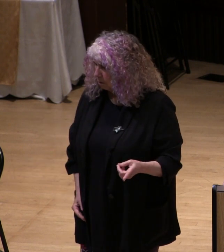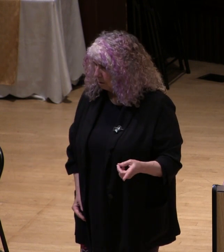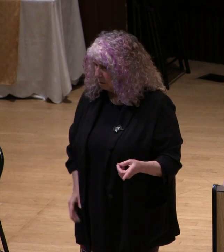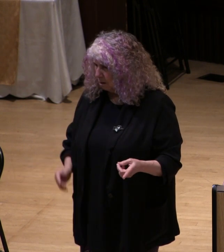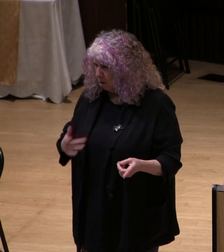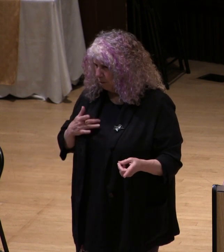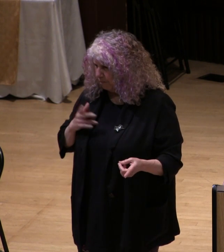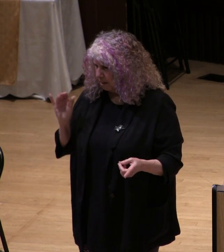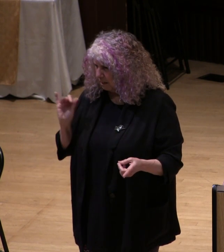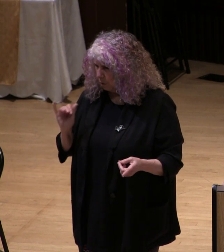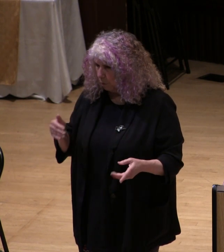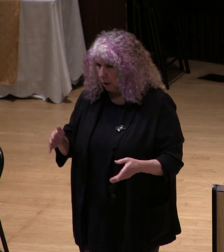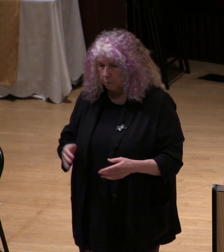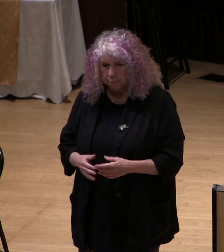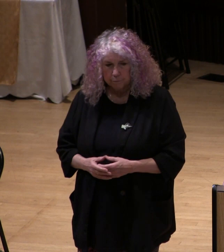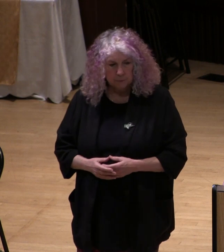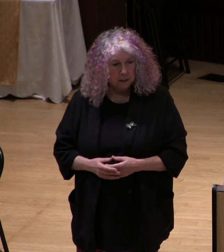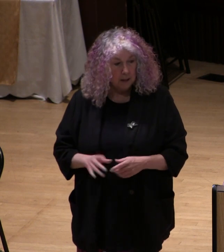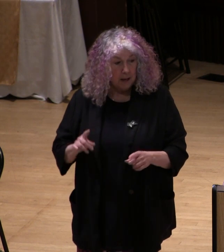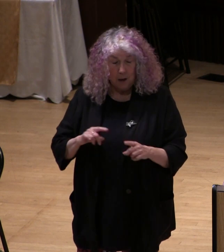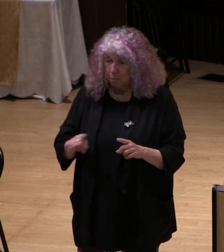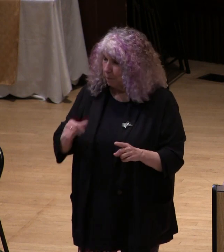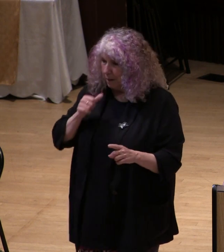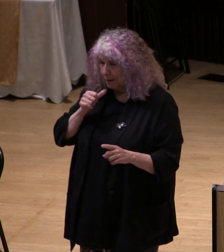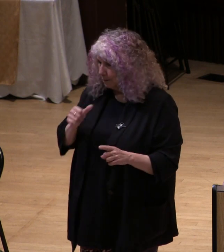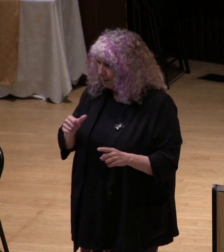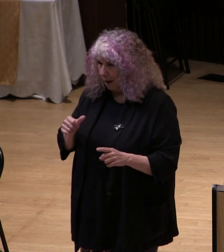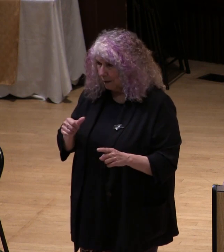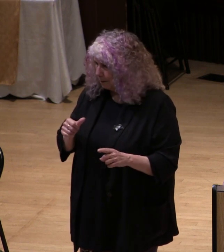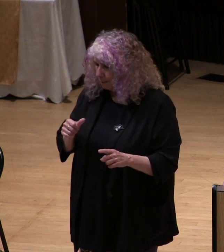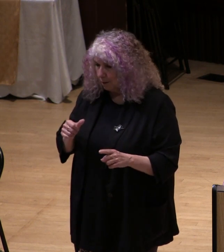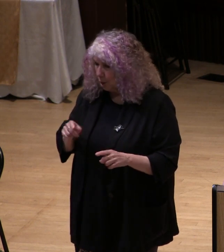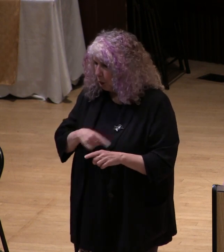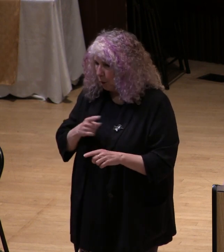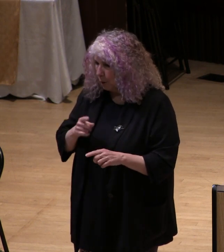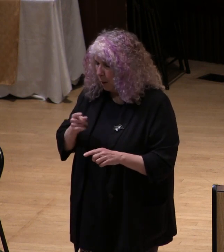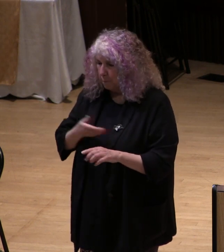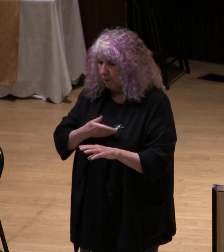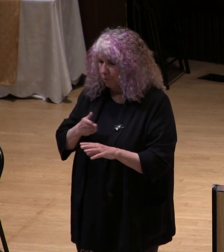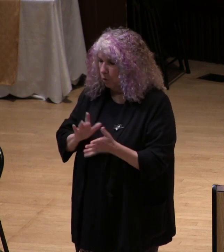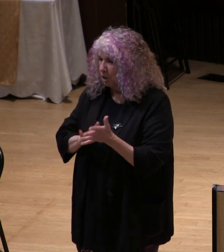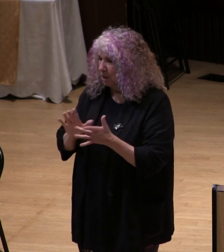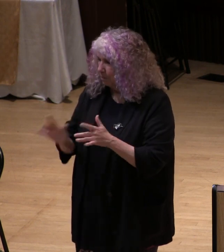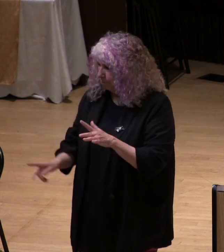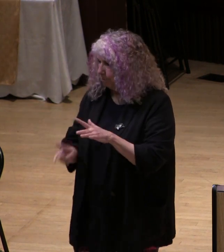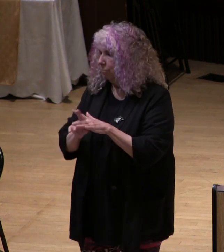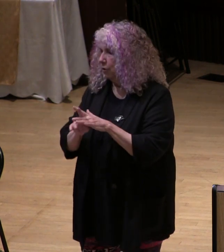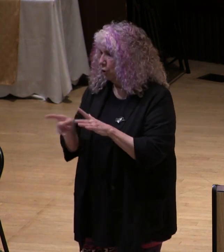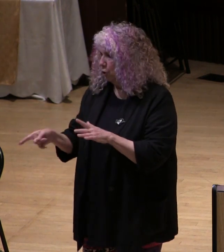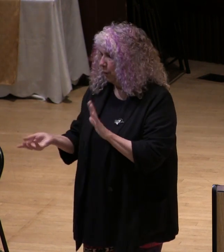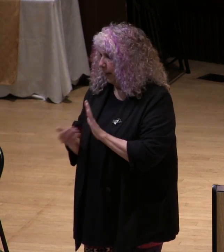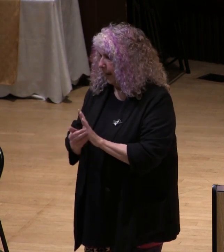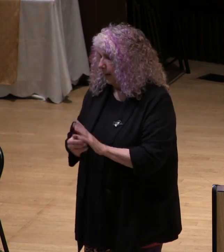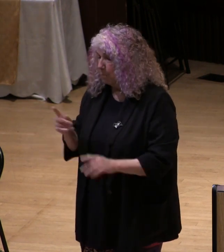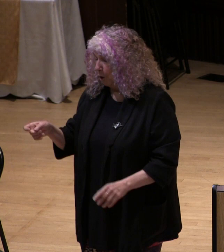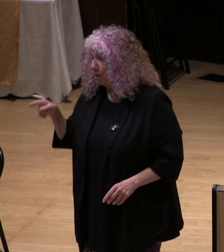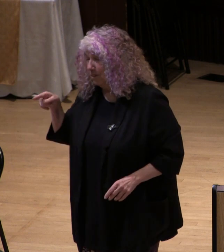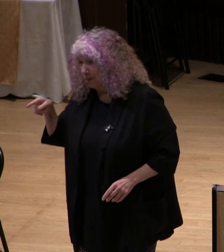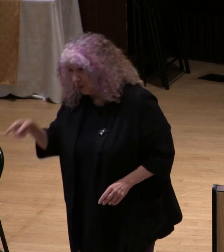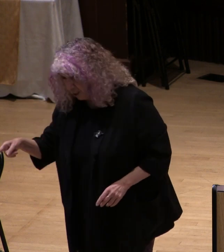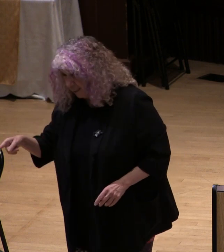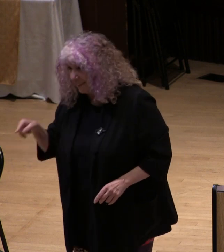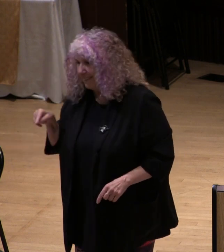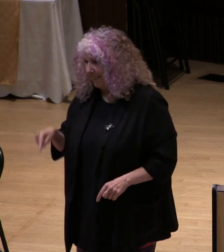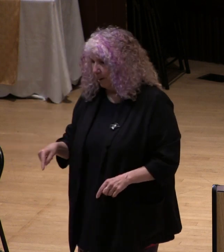it seems. But it is not long before Jesus will appear to her, because she